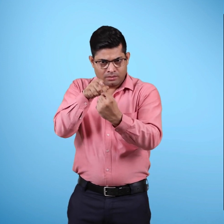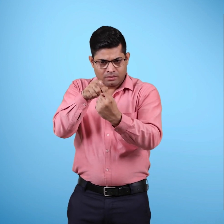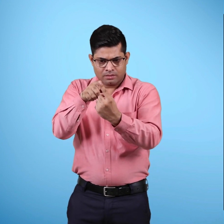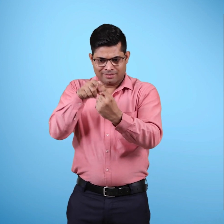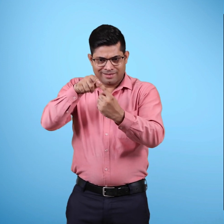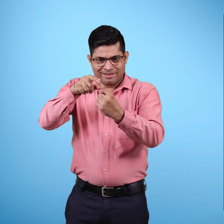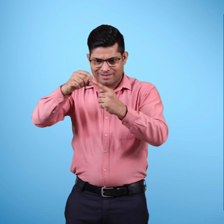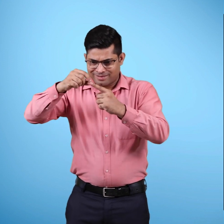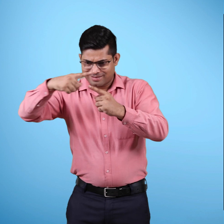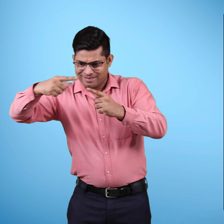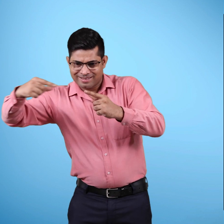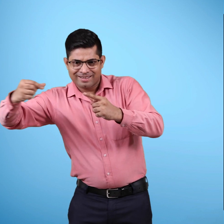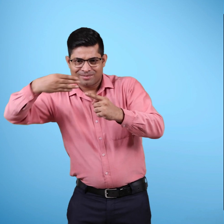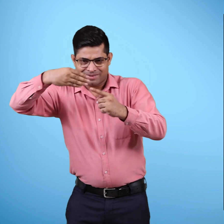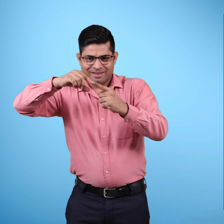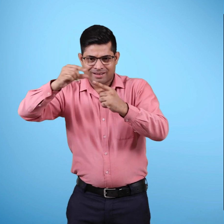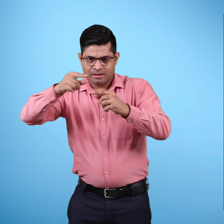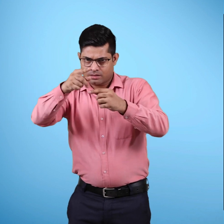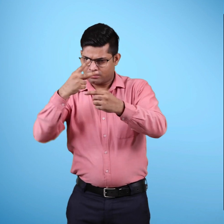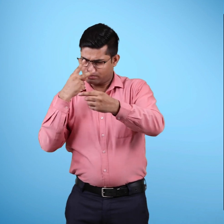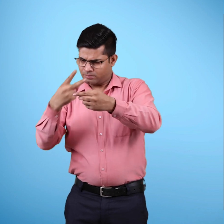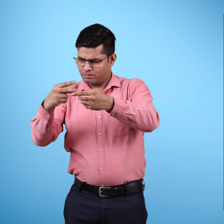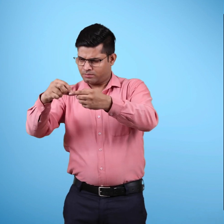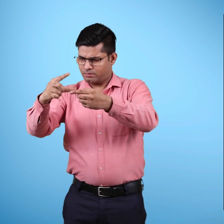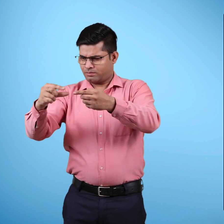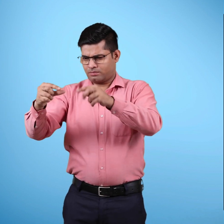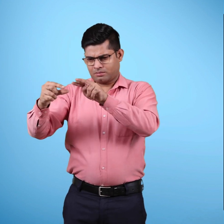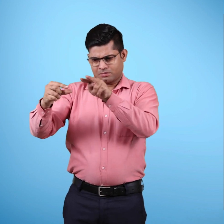Look at the leaves of the plants in Group A.